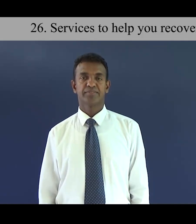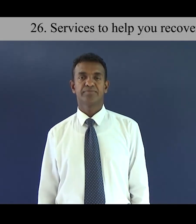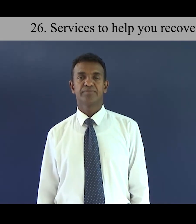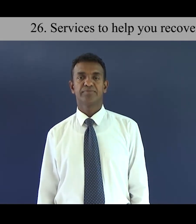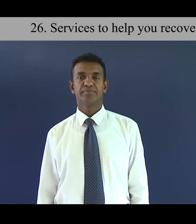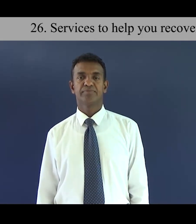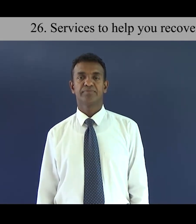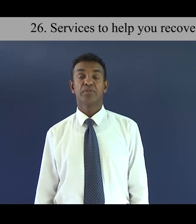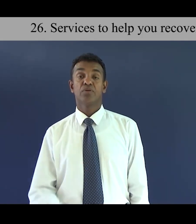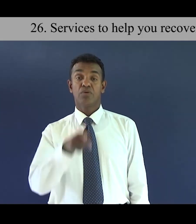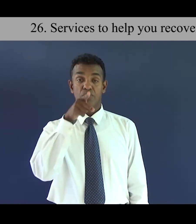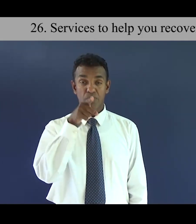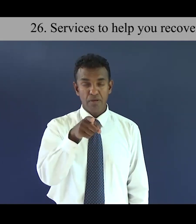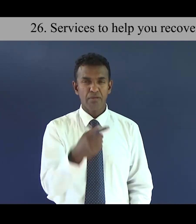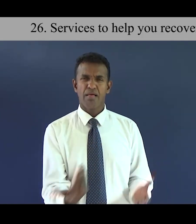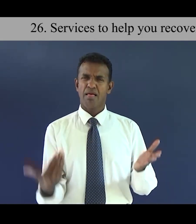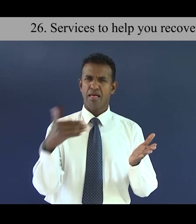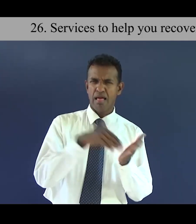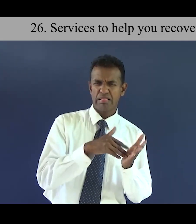Services to help you recover.